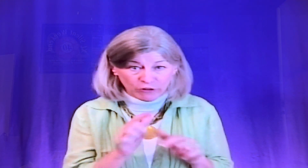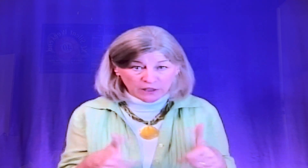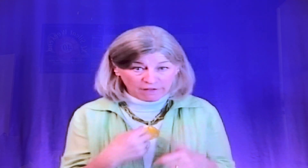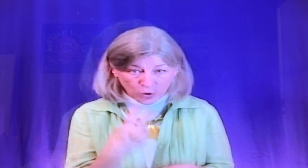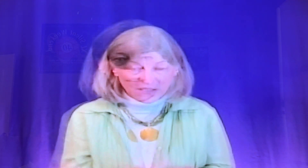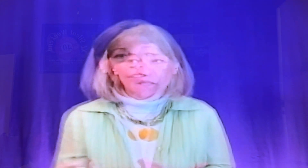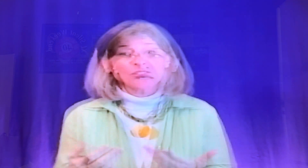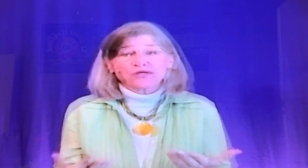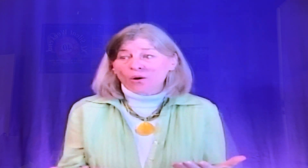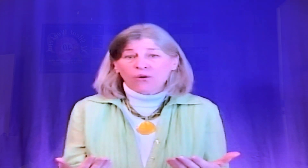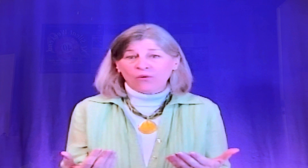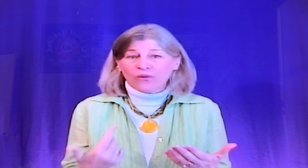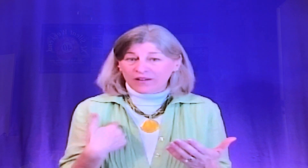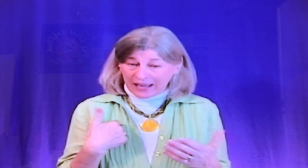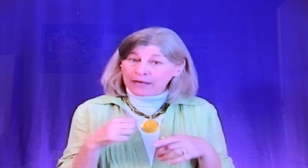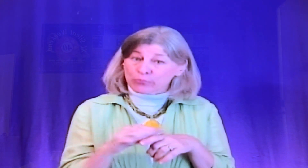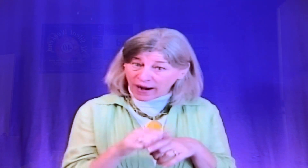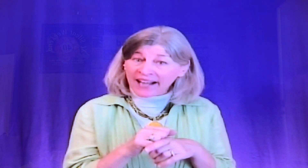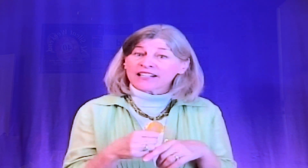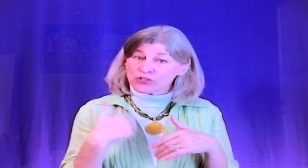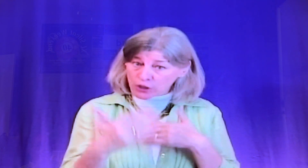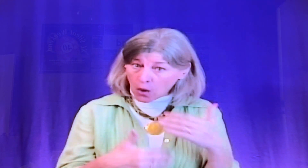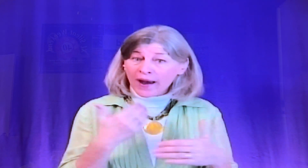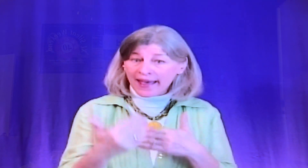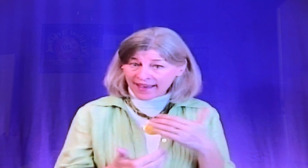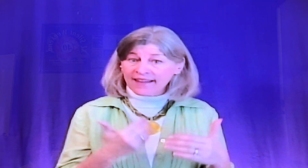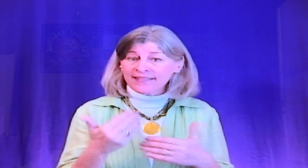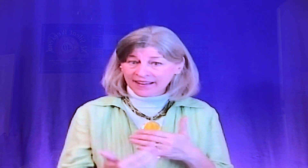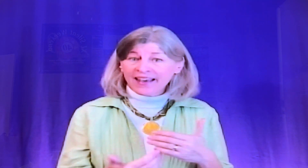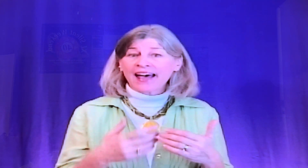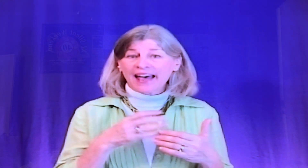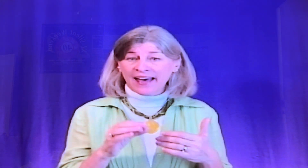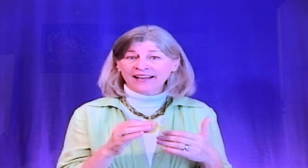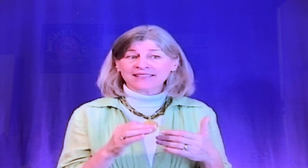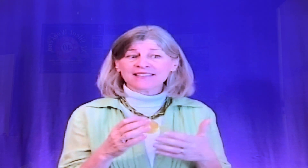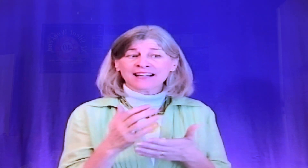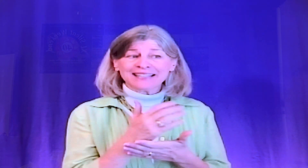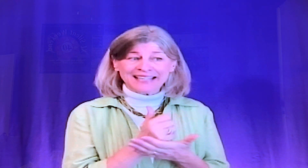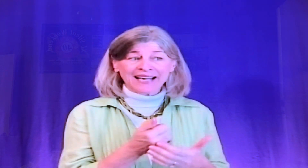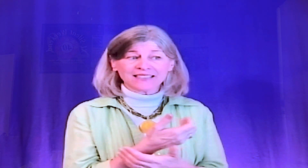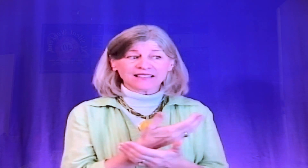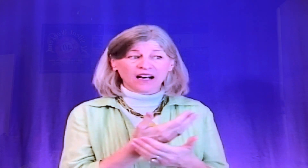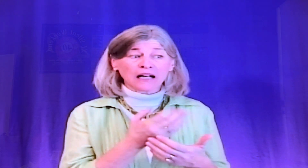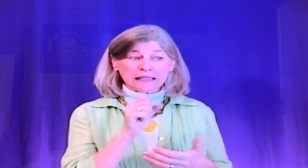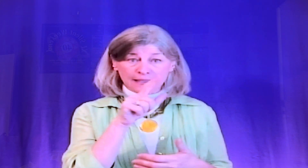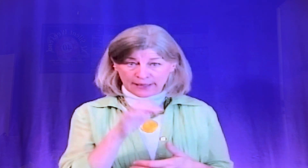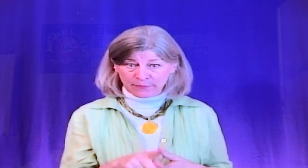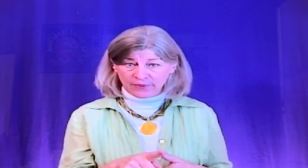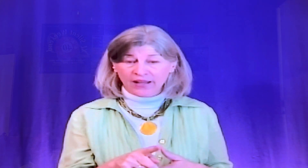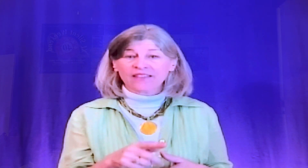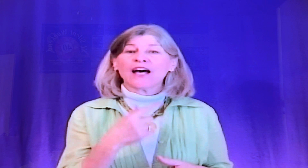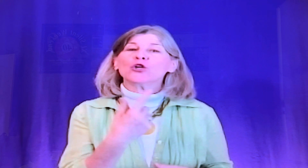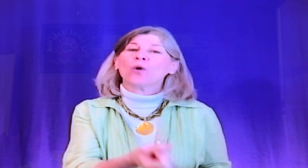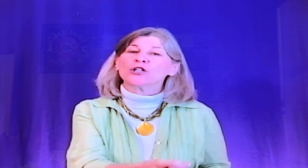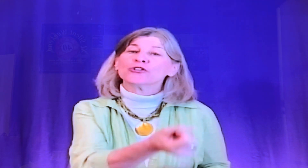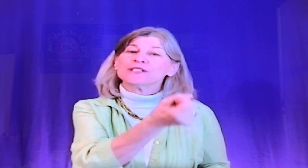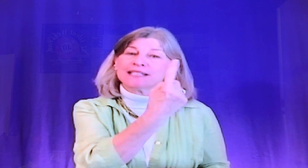life voicing. So in practice, go ahead and get a clip that you